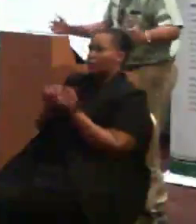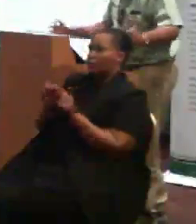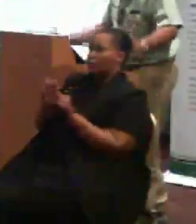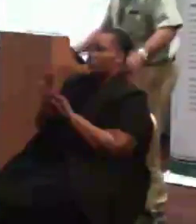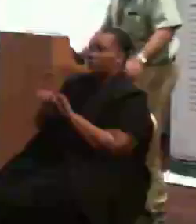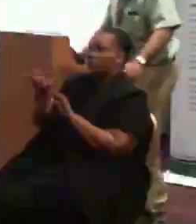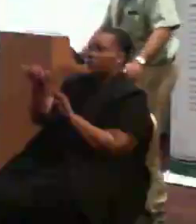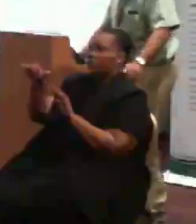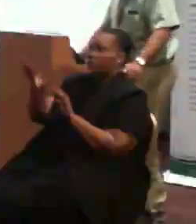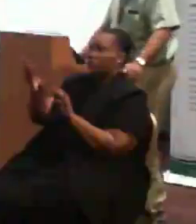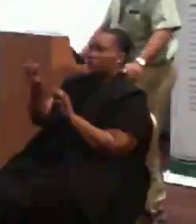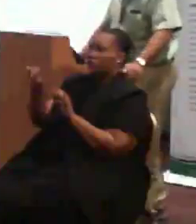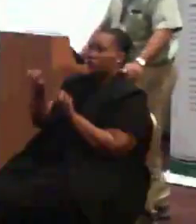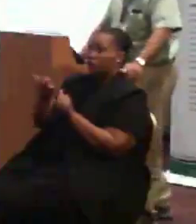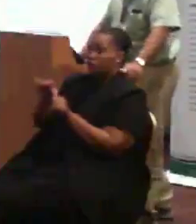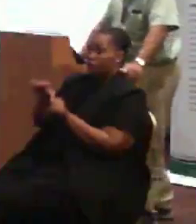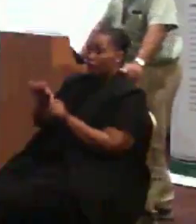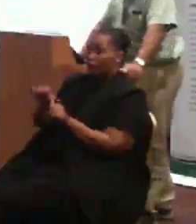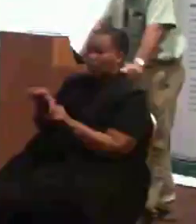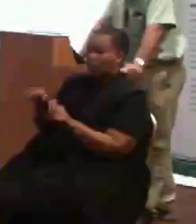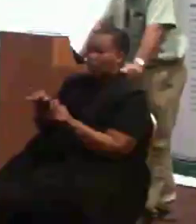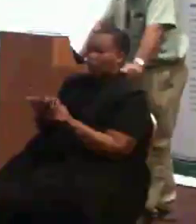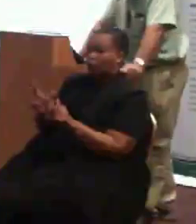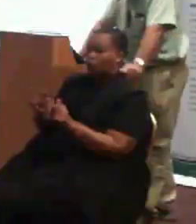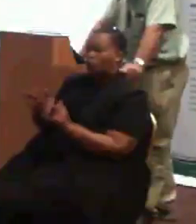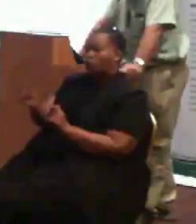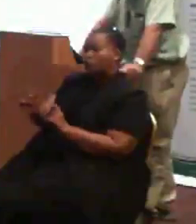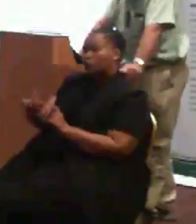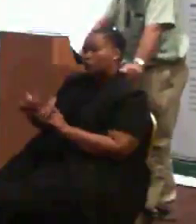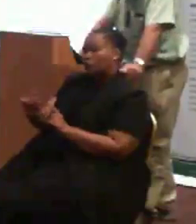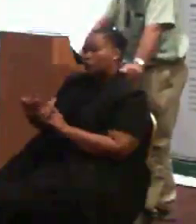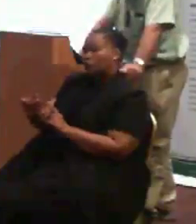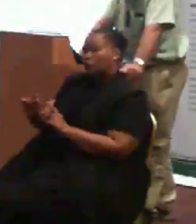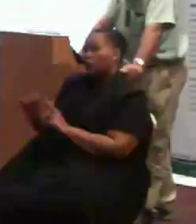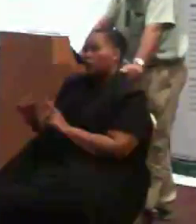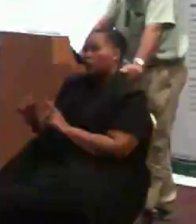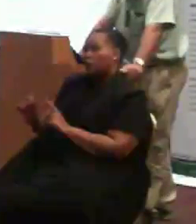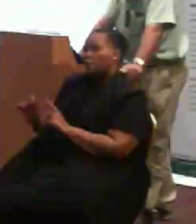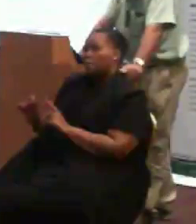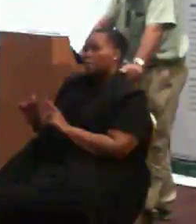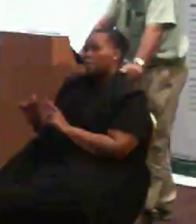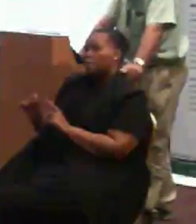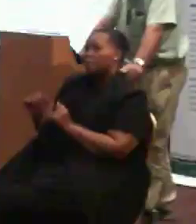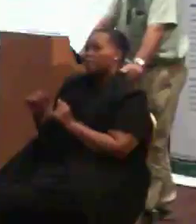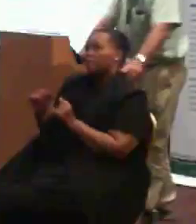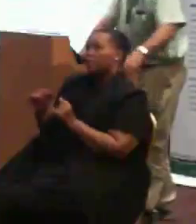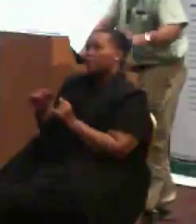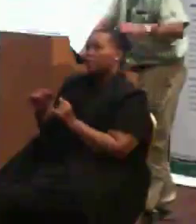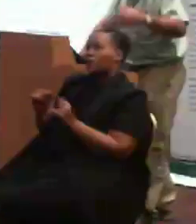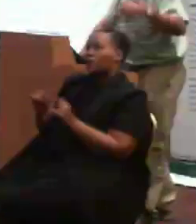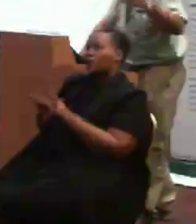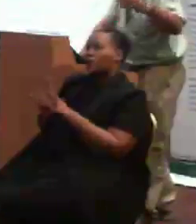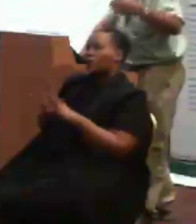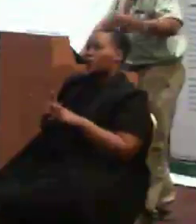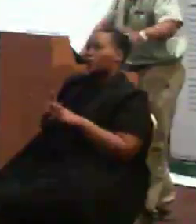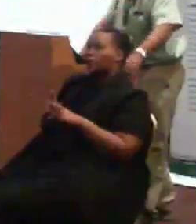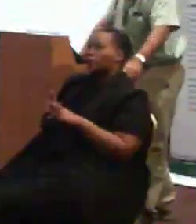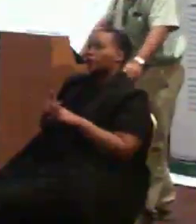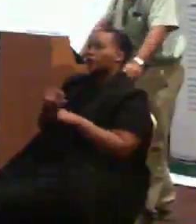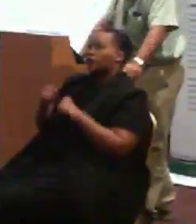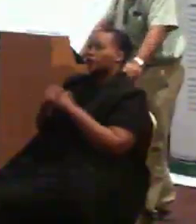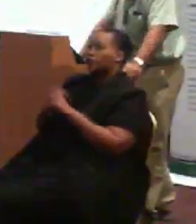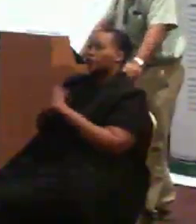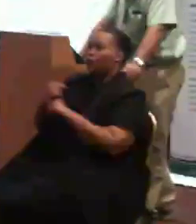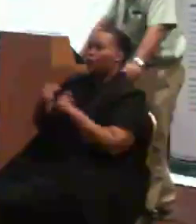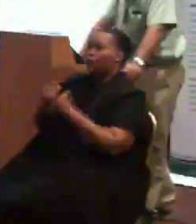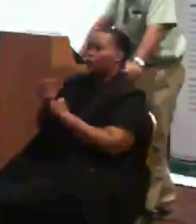But do it sooner the better. Alternate energy and storage solutions improves year on year, and it will come in competition with